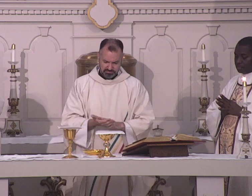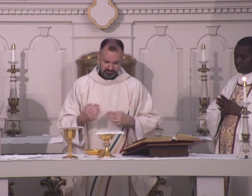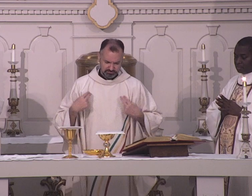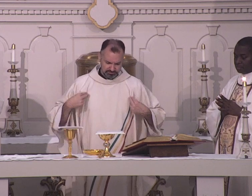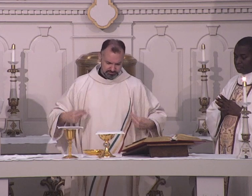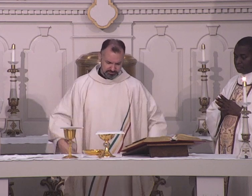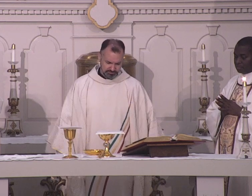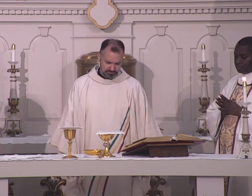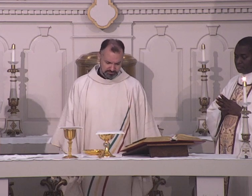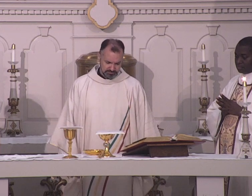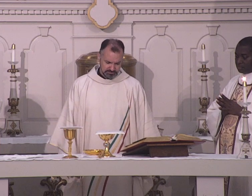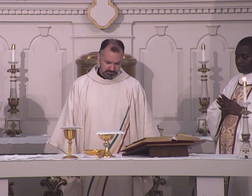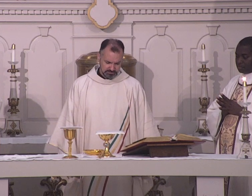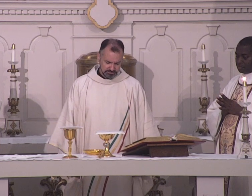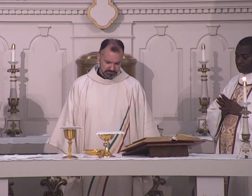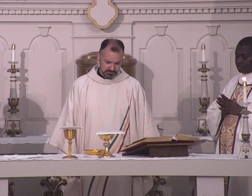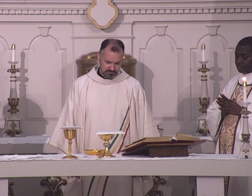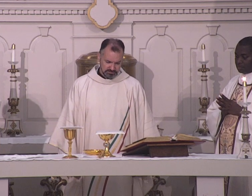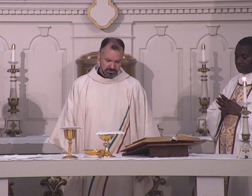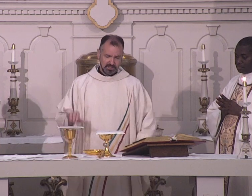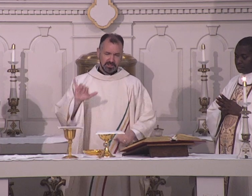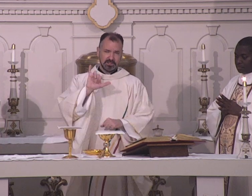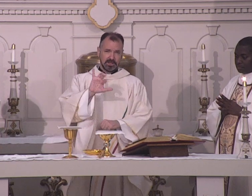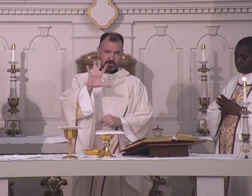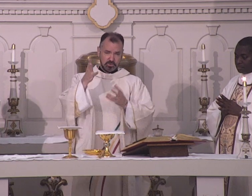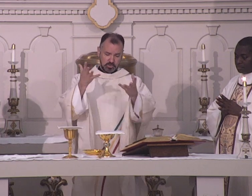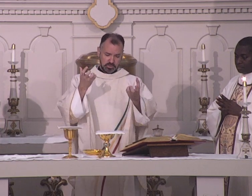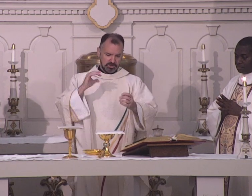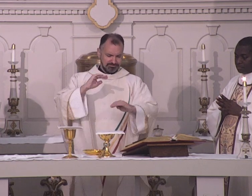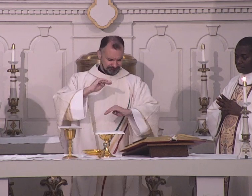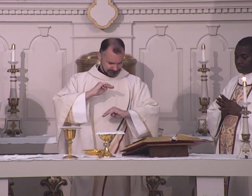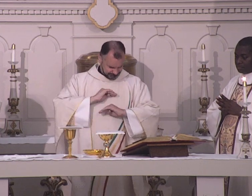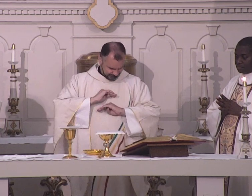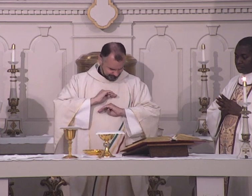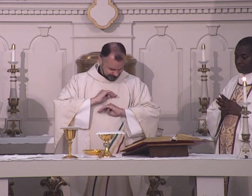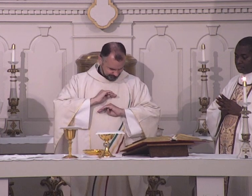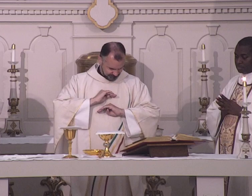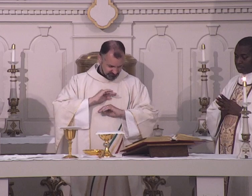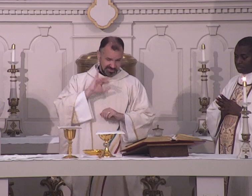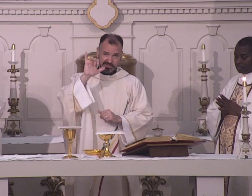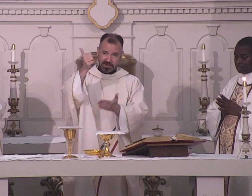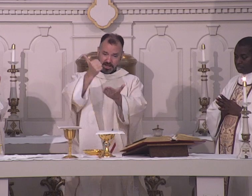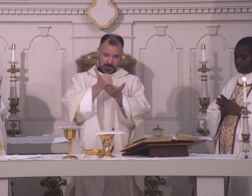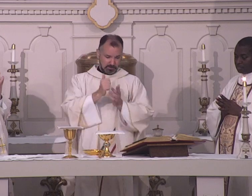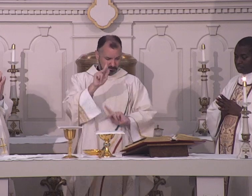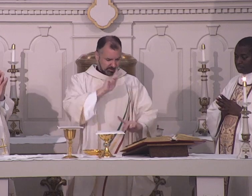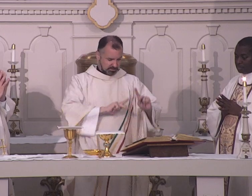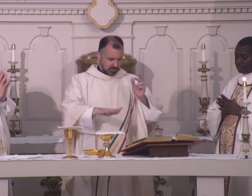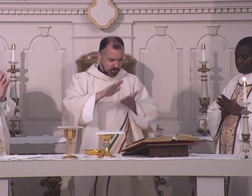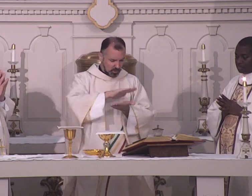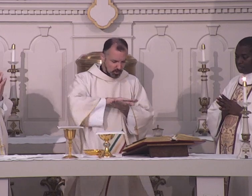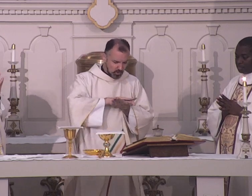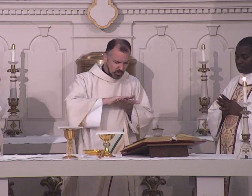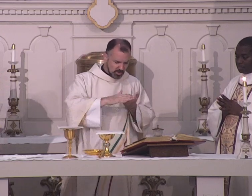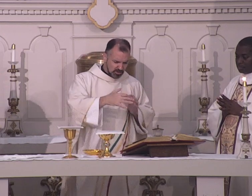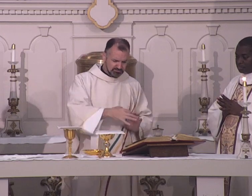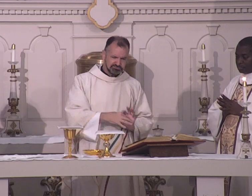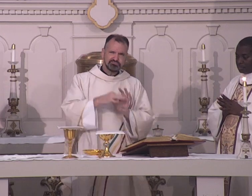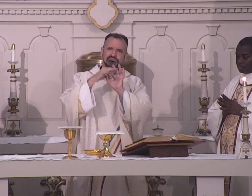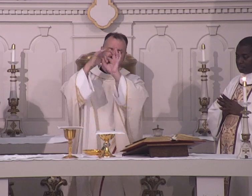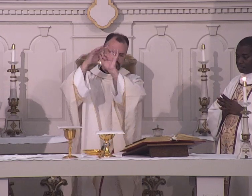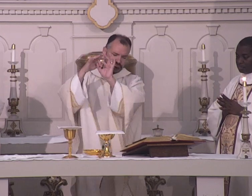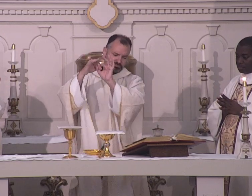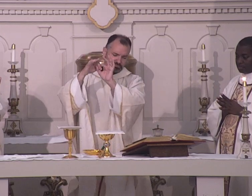Redeemer, incarnate by the Holy Spirit and born of the Virgin, fulfilling your will and gaining for you a